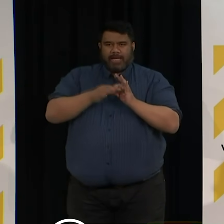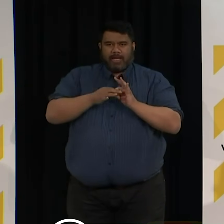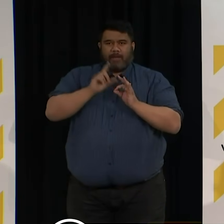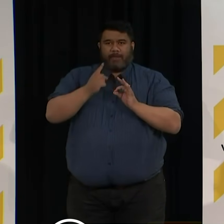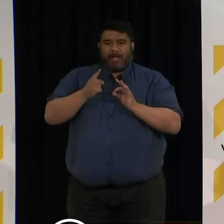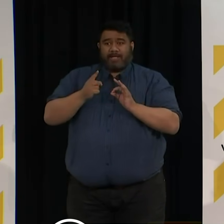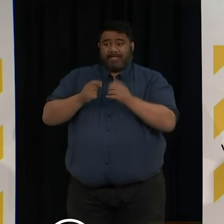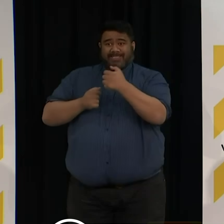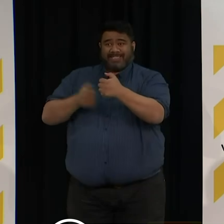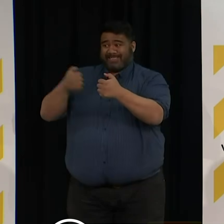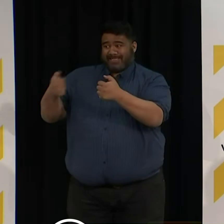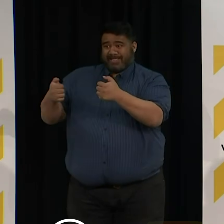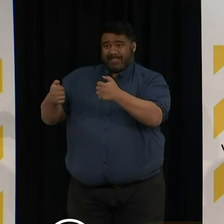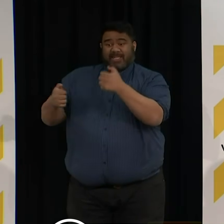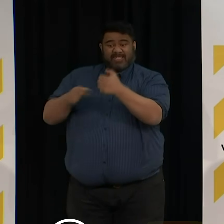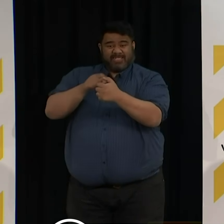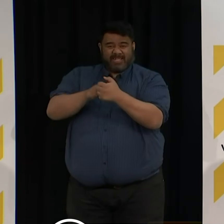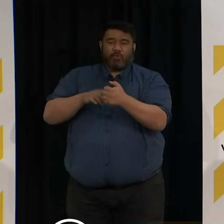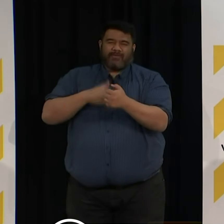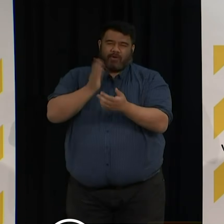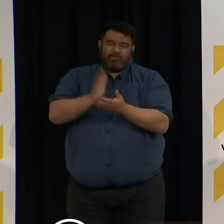those, there are already potential links visible.